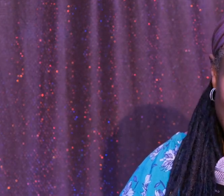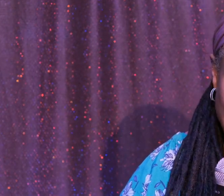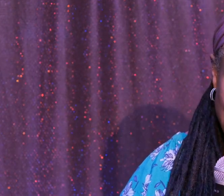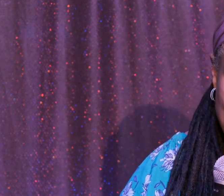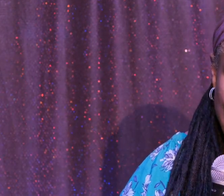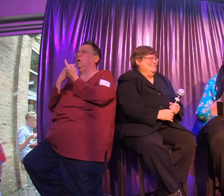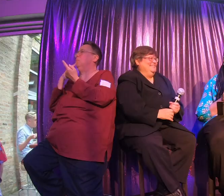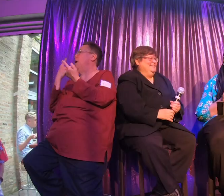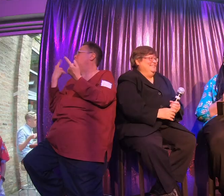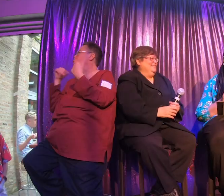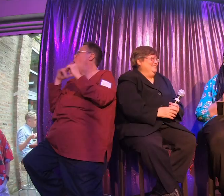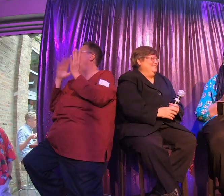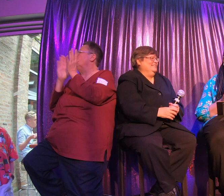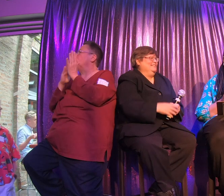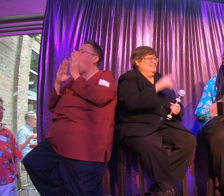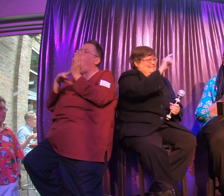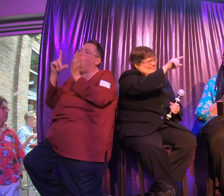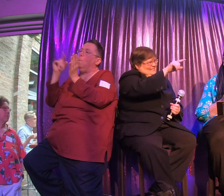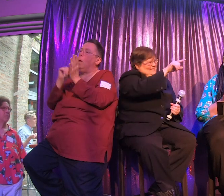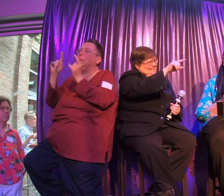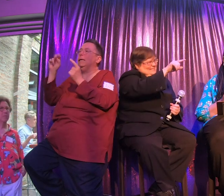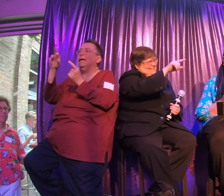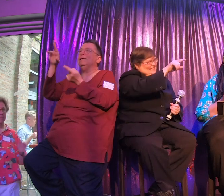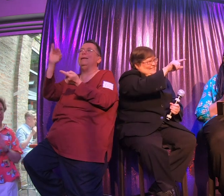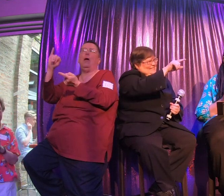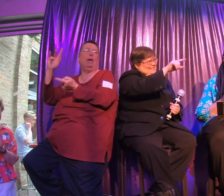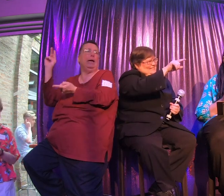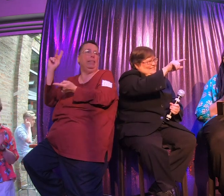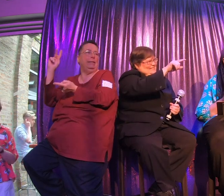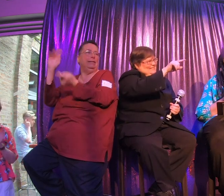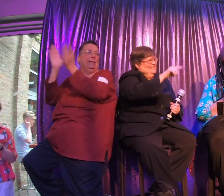of us applaud them. So publisher Terry Klinsky,